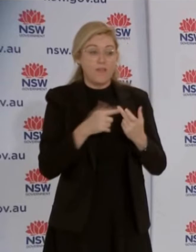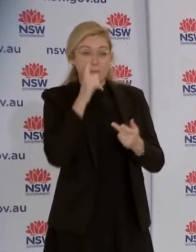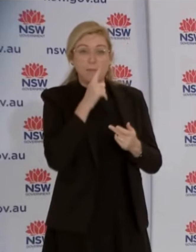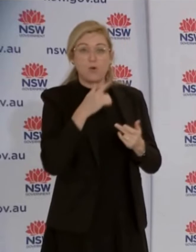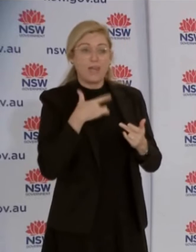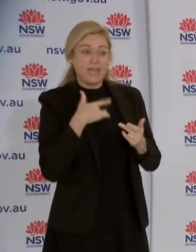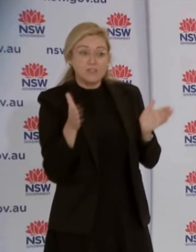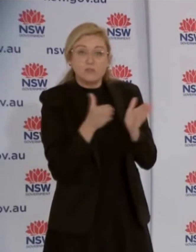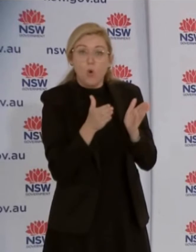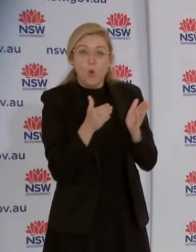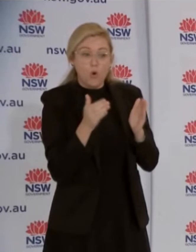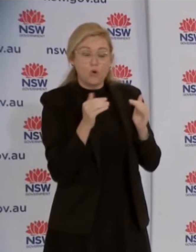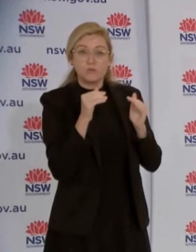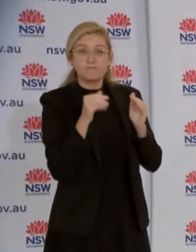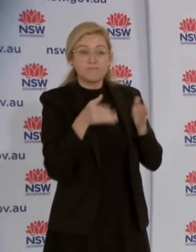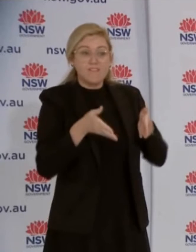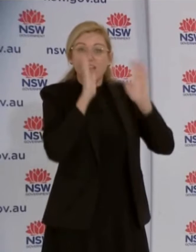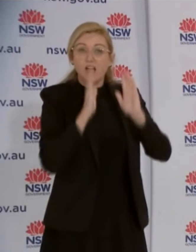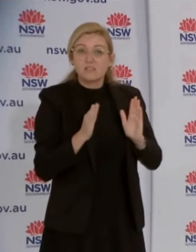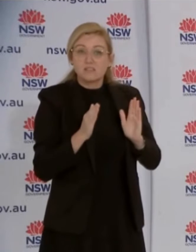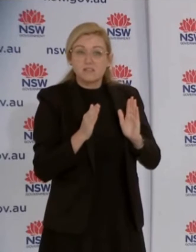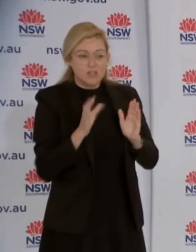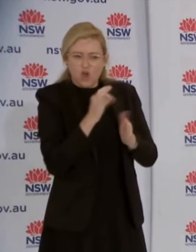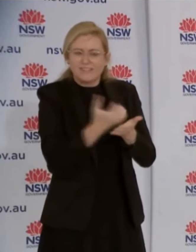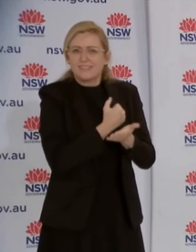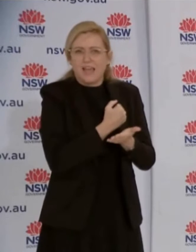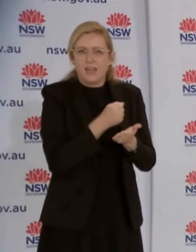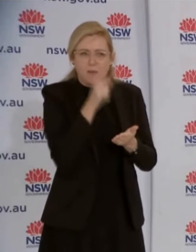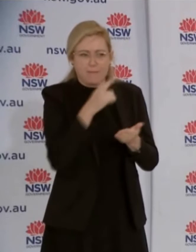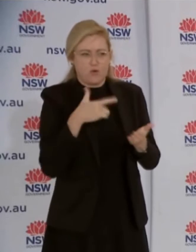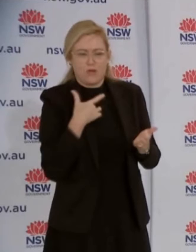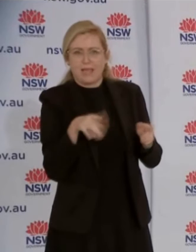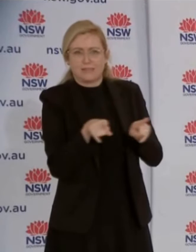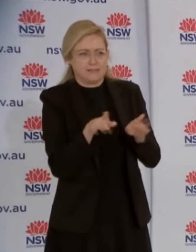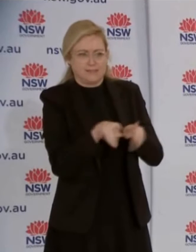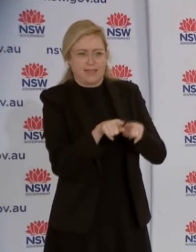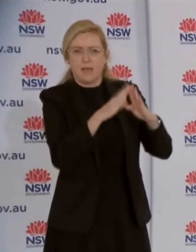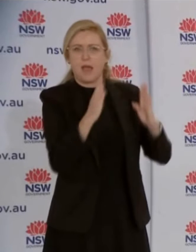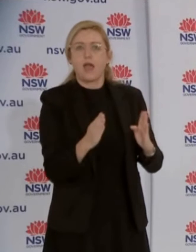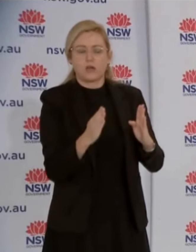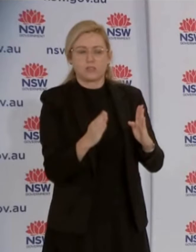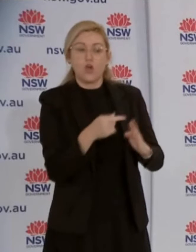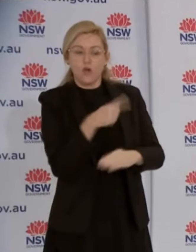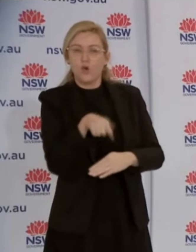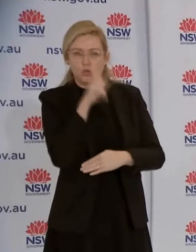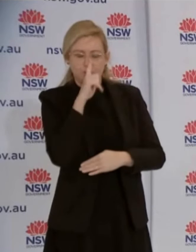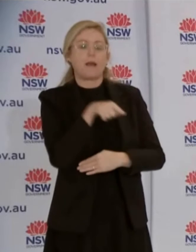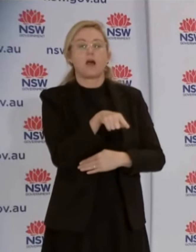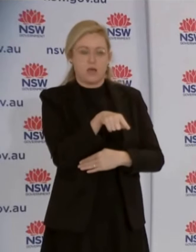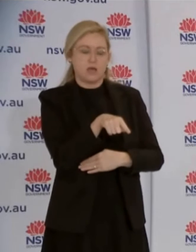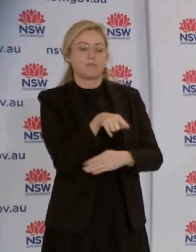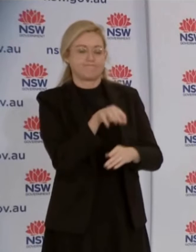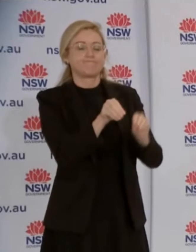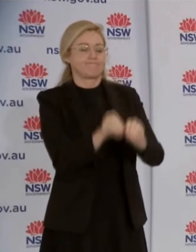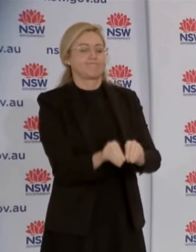apartment. Things that clearly are not safe in the context of COVID. So those individuals are prioritised